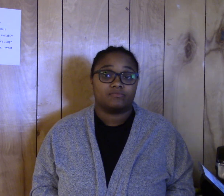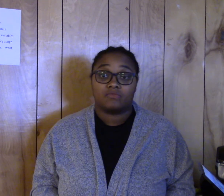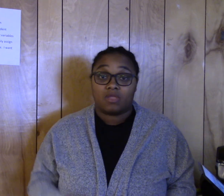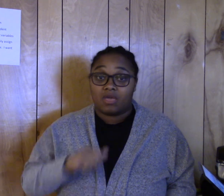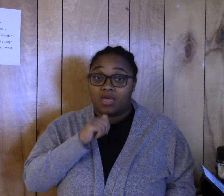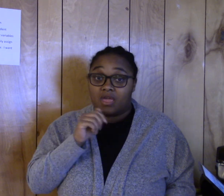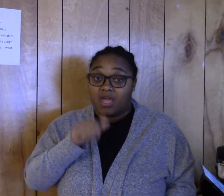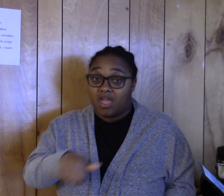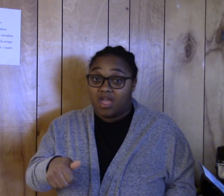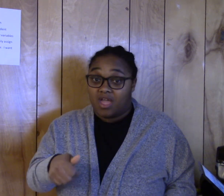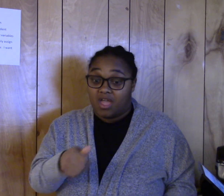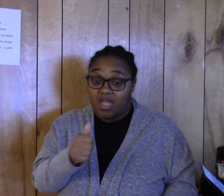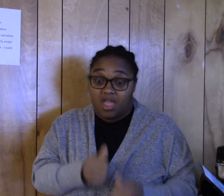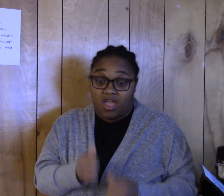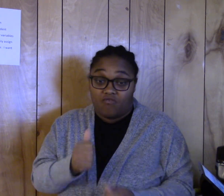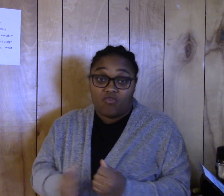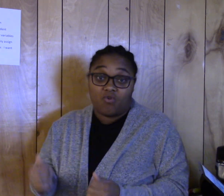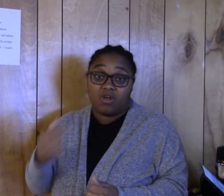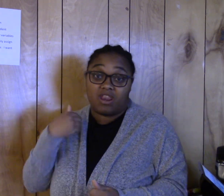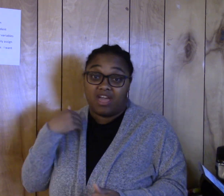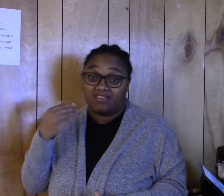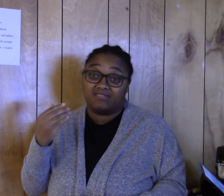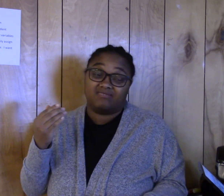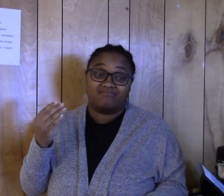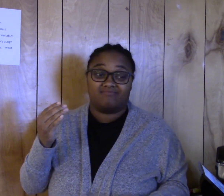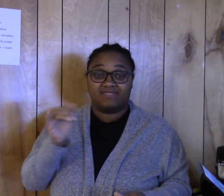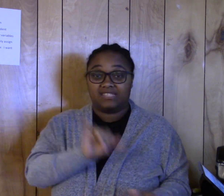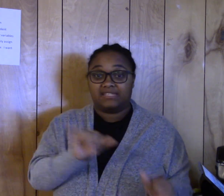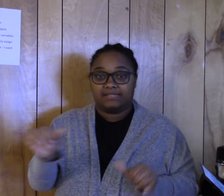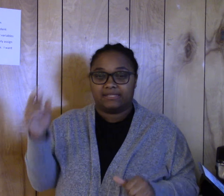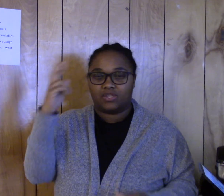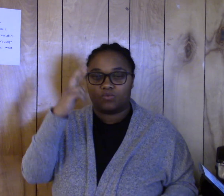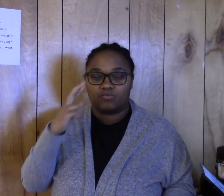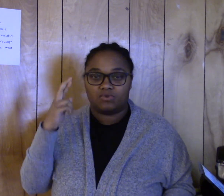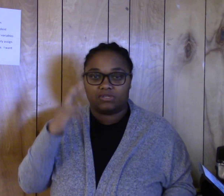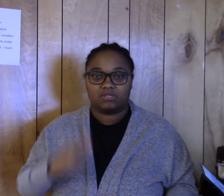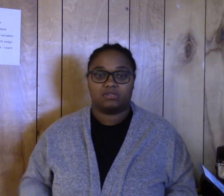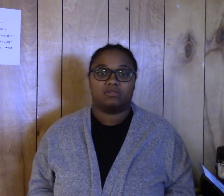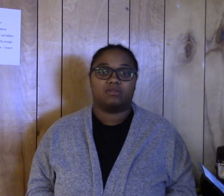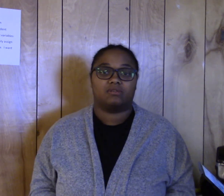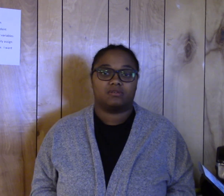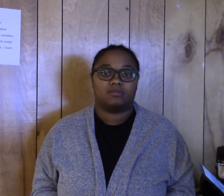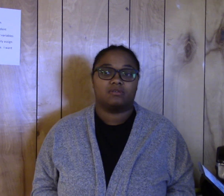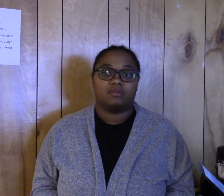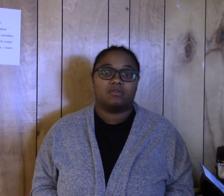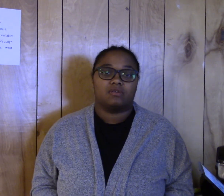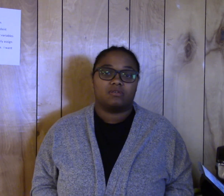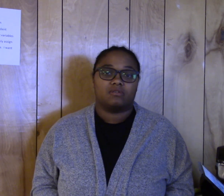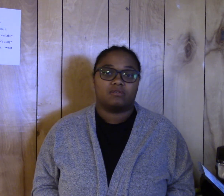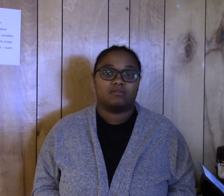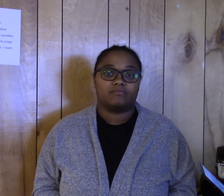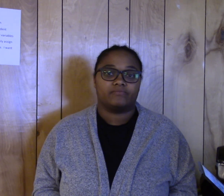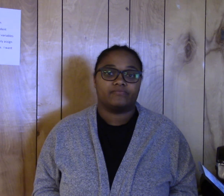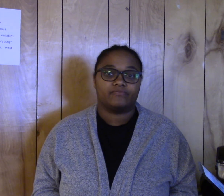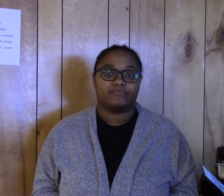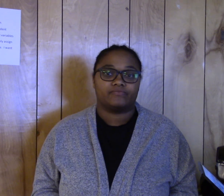think of as being like really responsible and good gun owners, and you know, hold them up as models. And the people who don't, I think of as